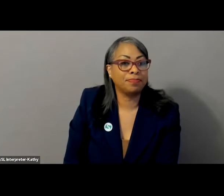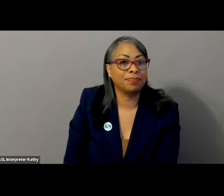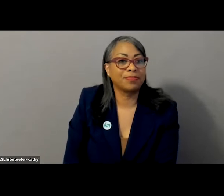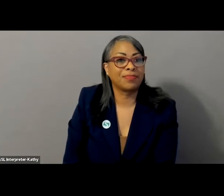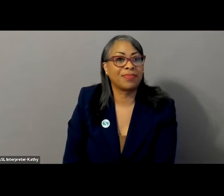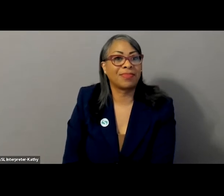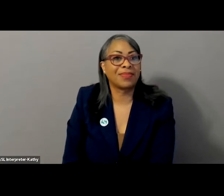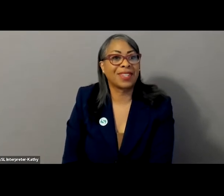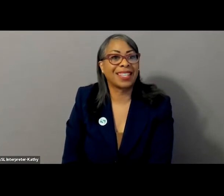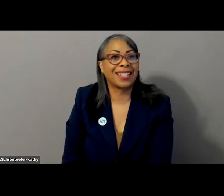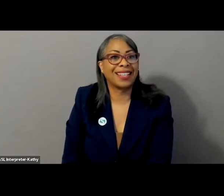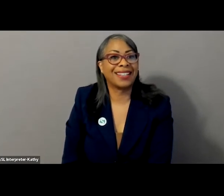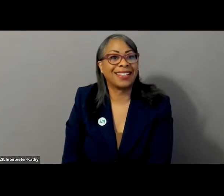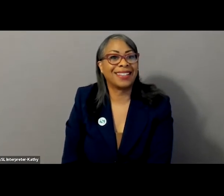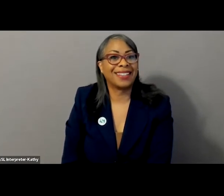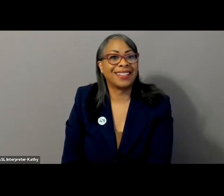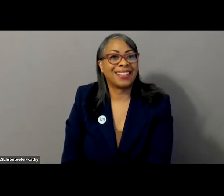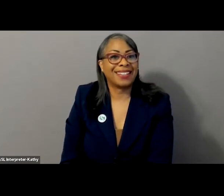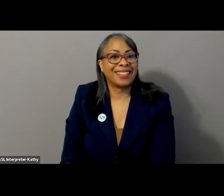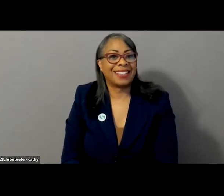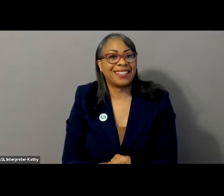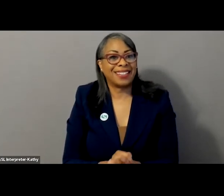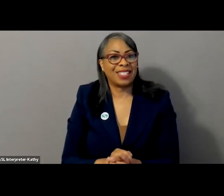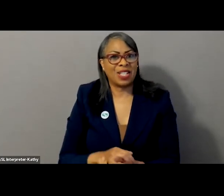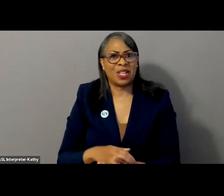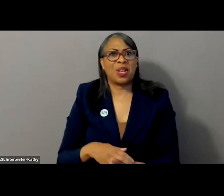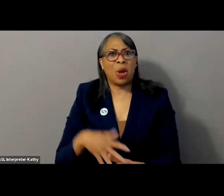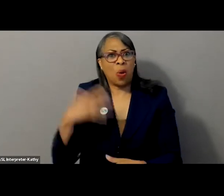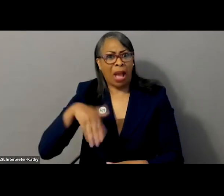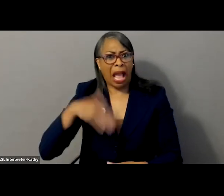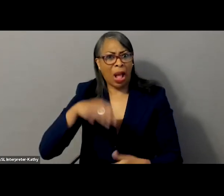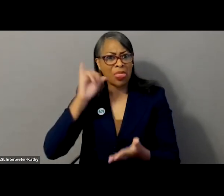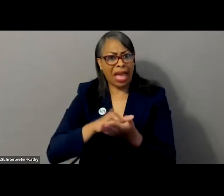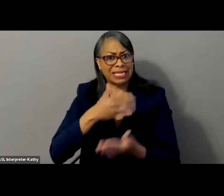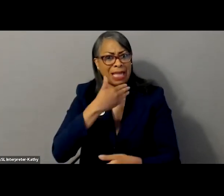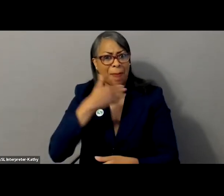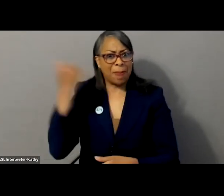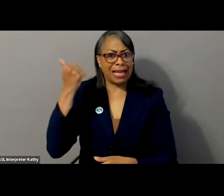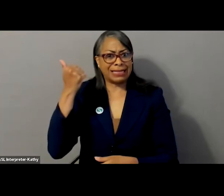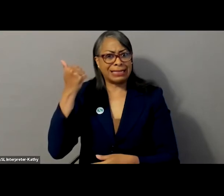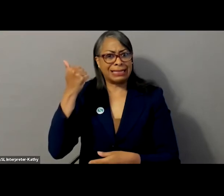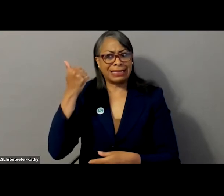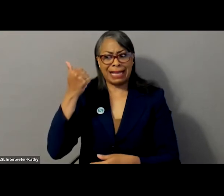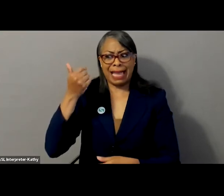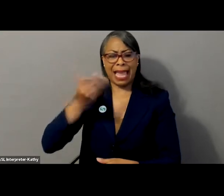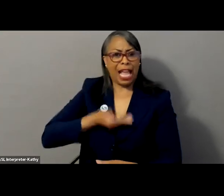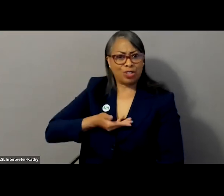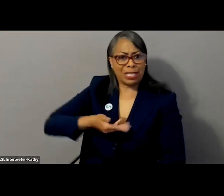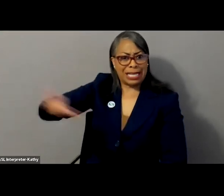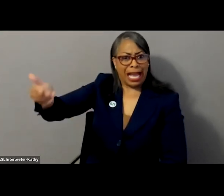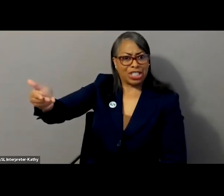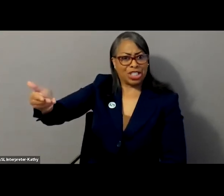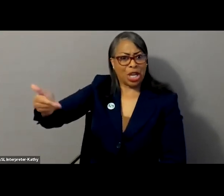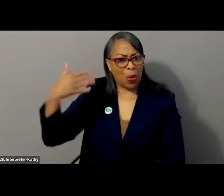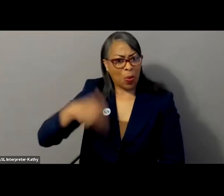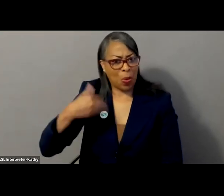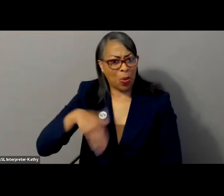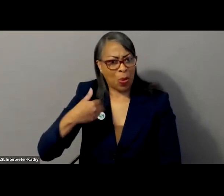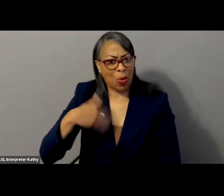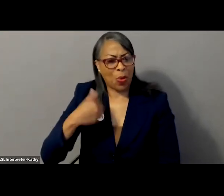Gosh, when Laura commented that I was alive, I thought that was about the best introduction I was going to get. So it got better from there.